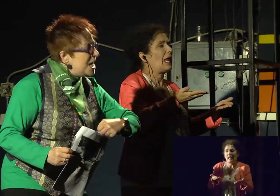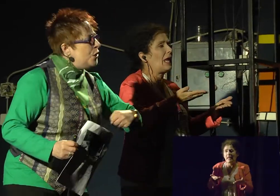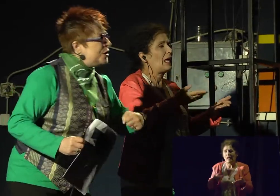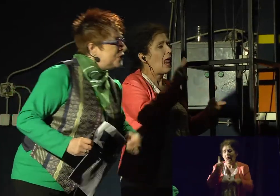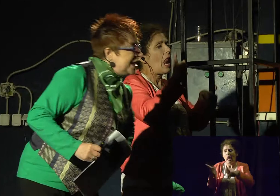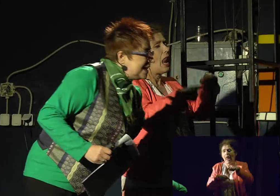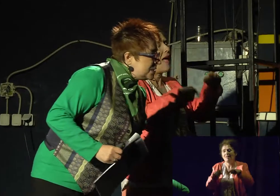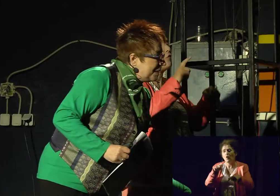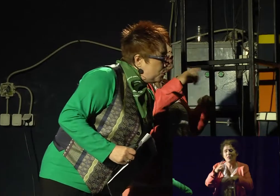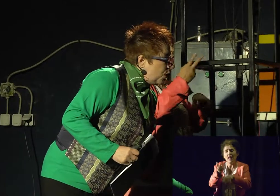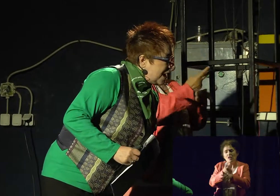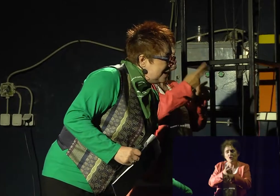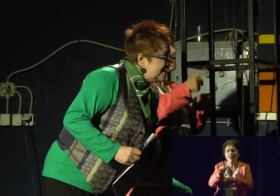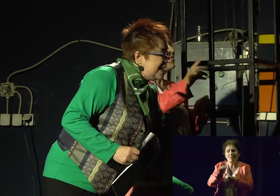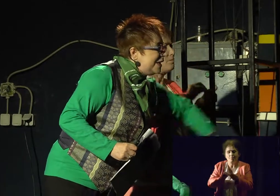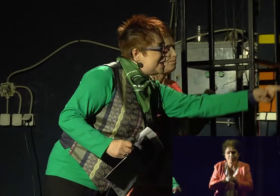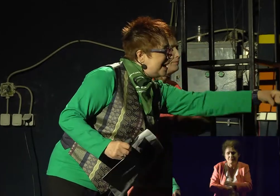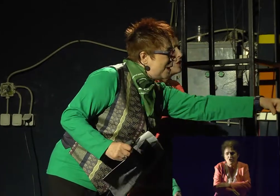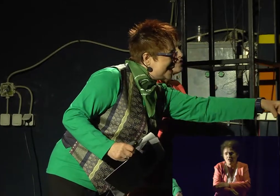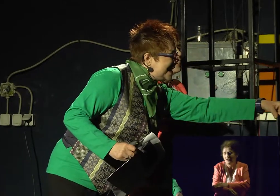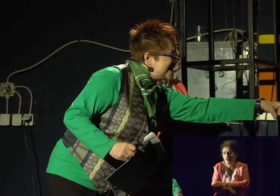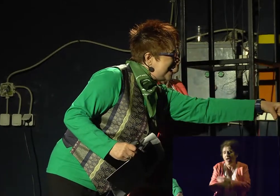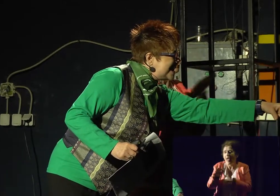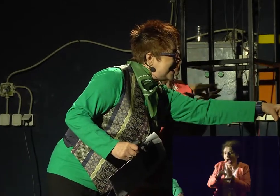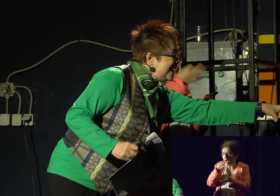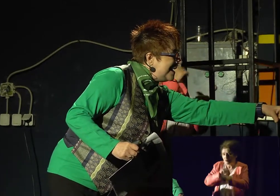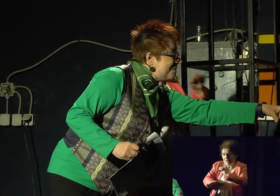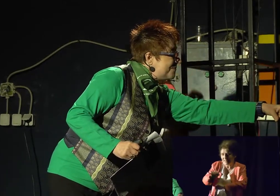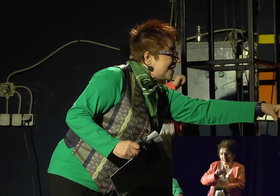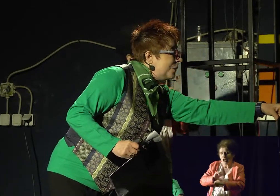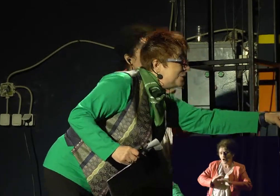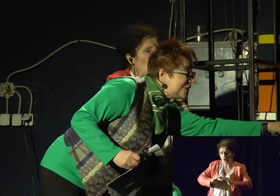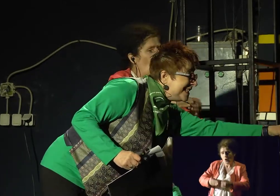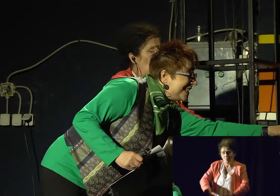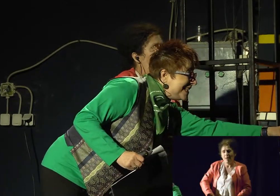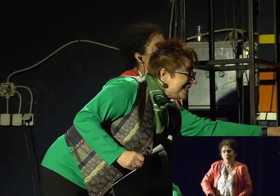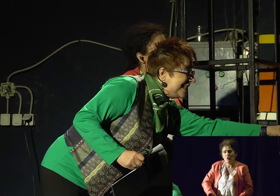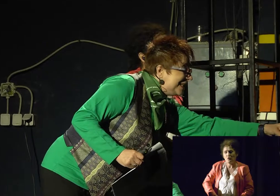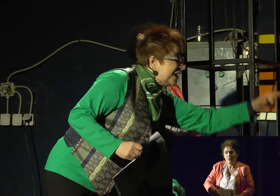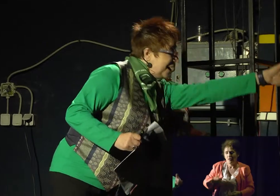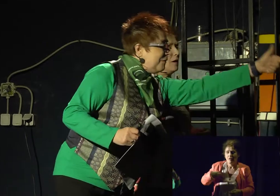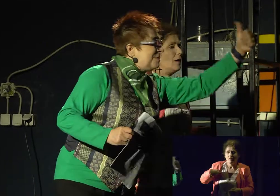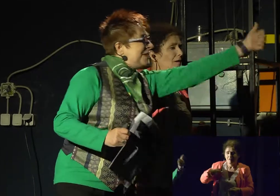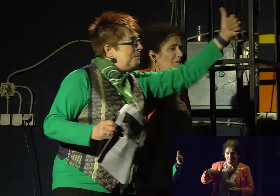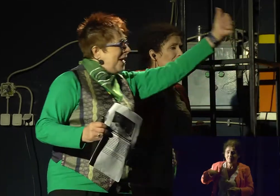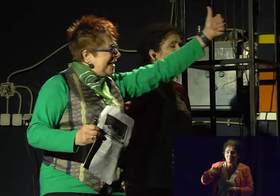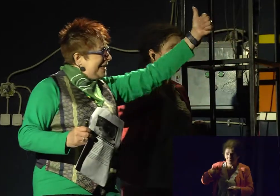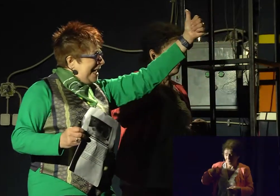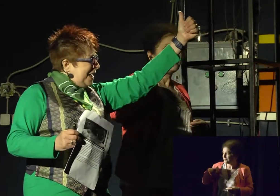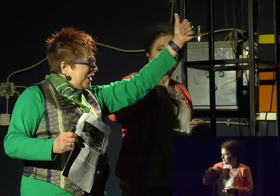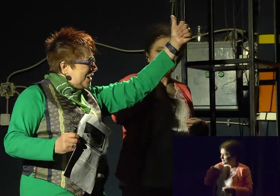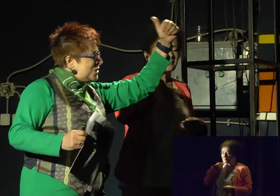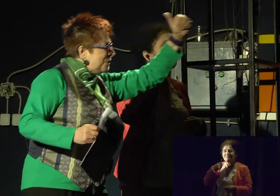country. Who do you think these people were? Can you take a wild guess? Who? The government, the